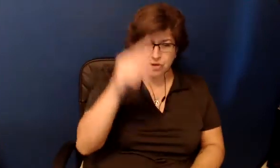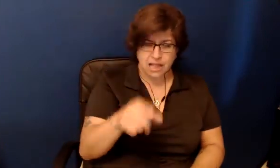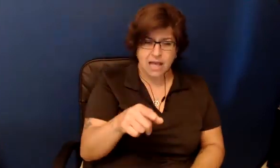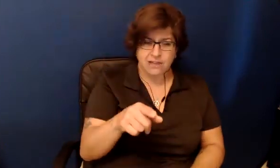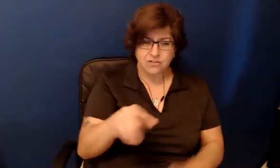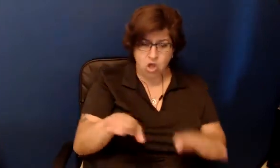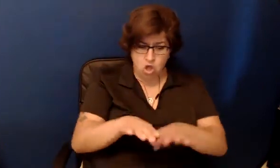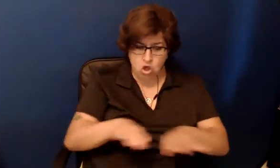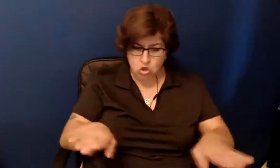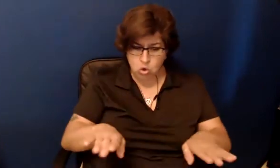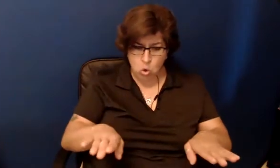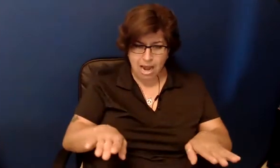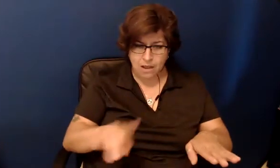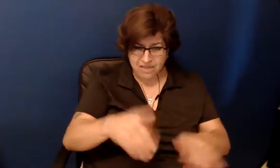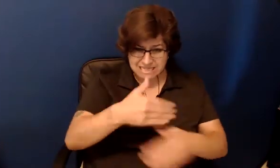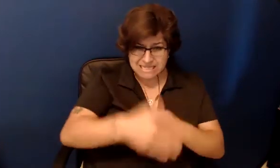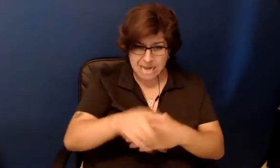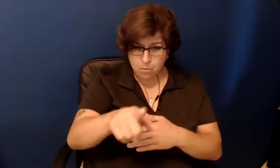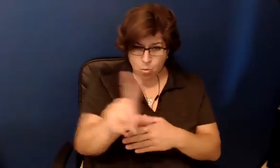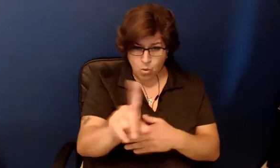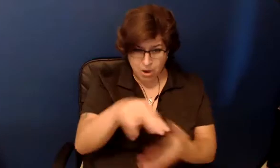this ground you're standing on is holy?